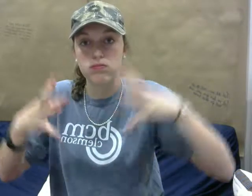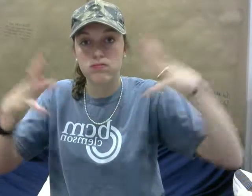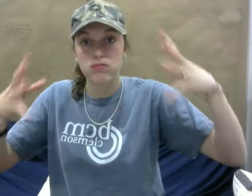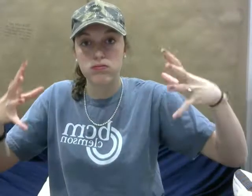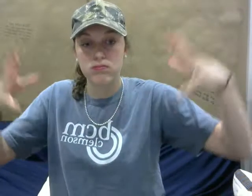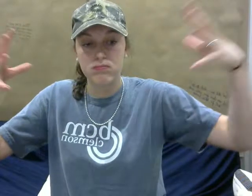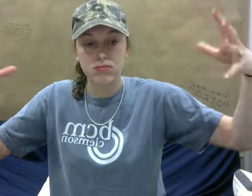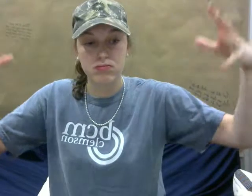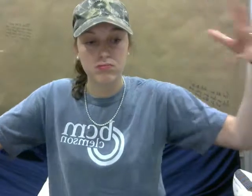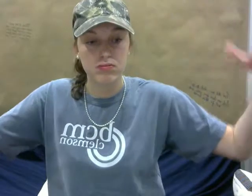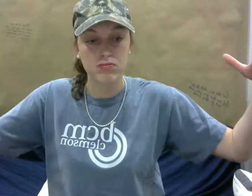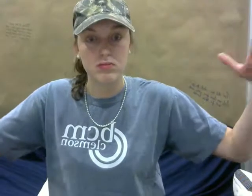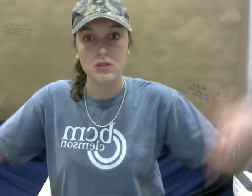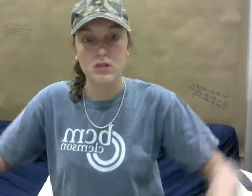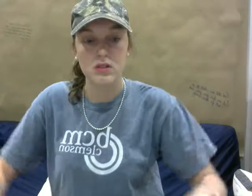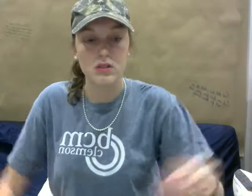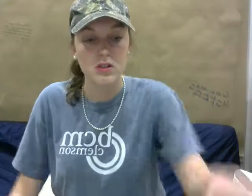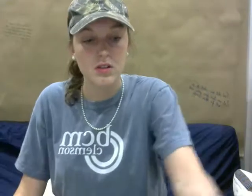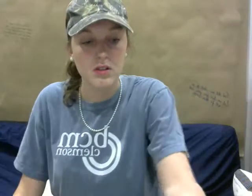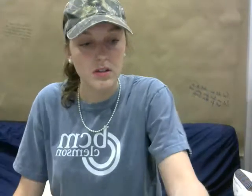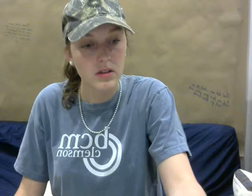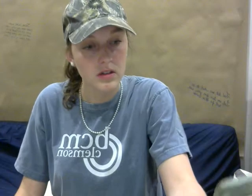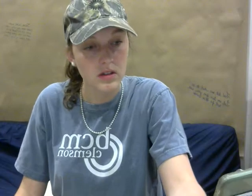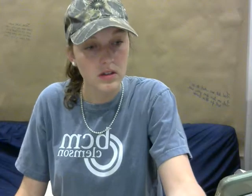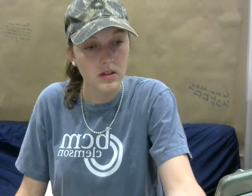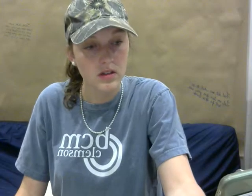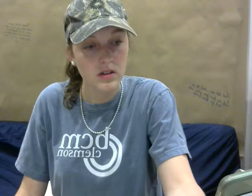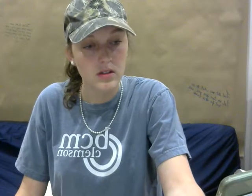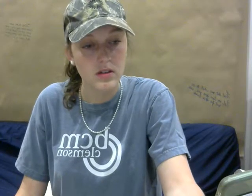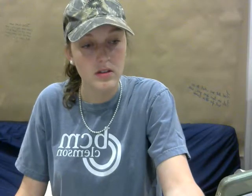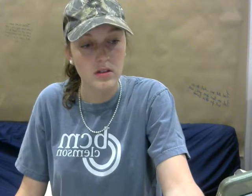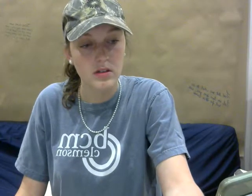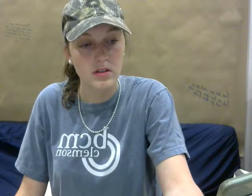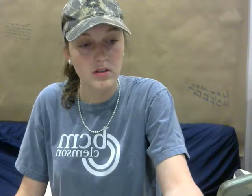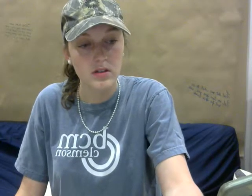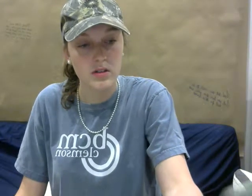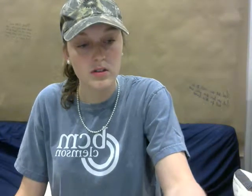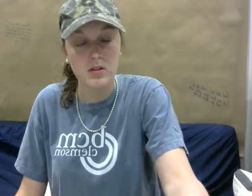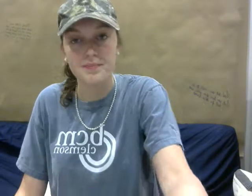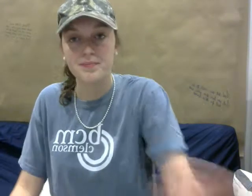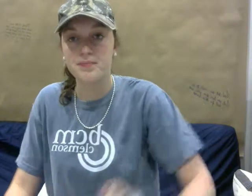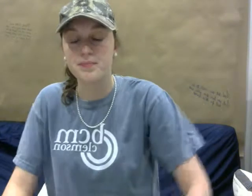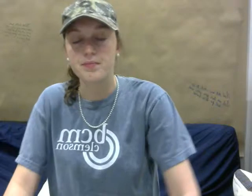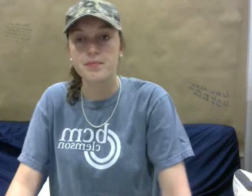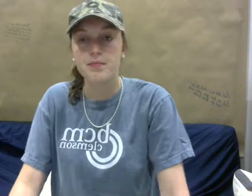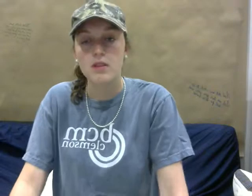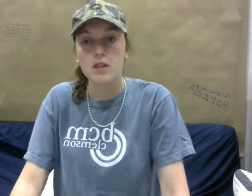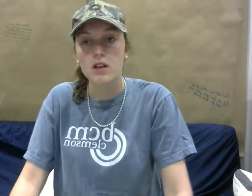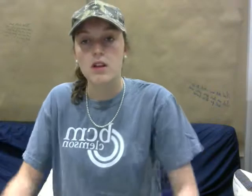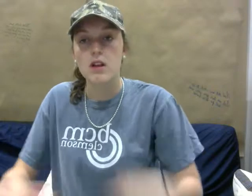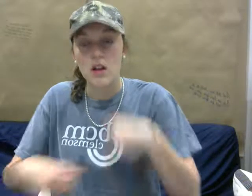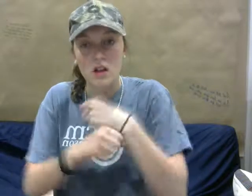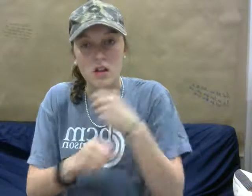ago. This cloud mostly consisted of hydrogen and helium that formed in previous generations